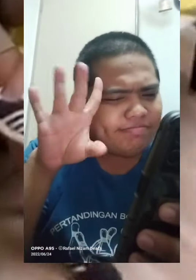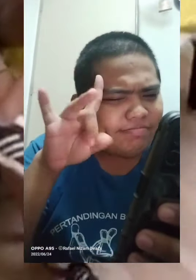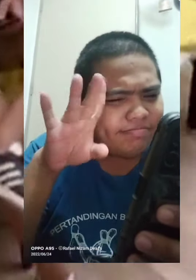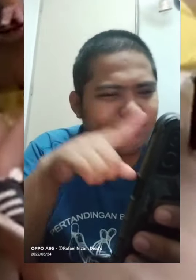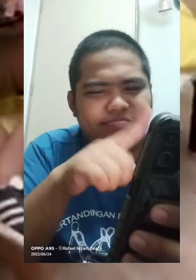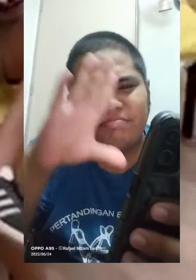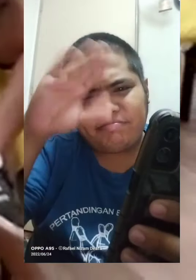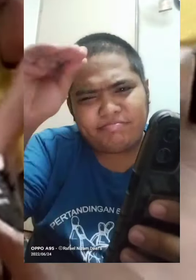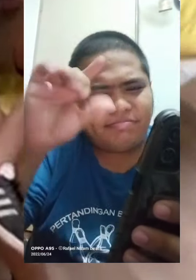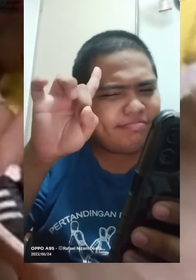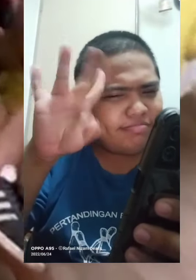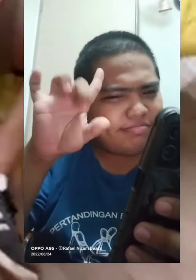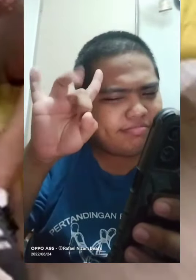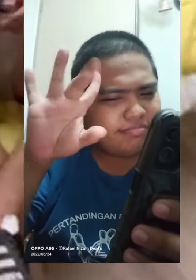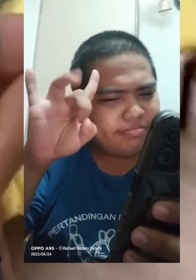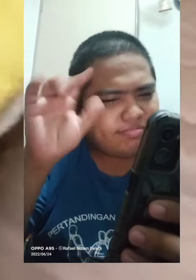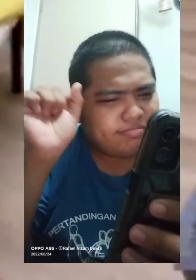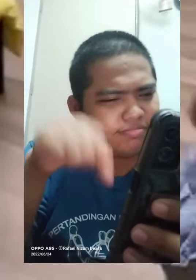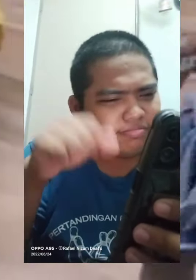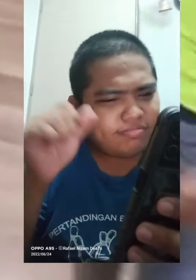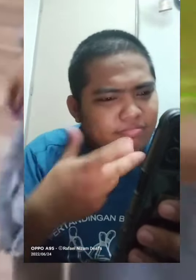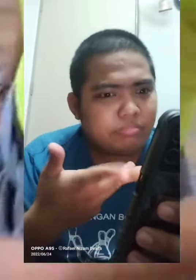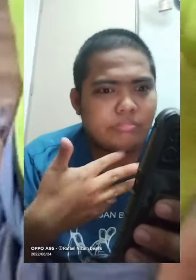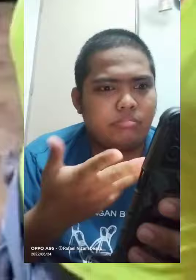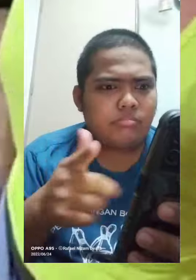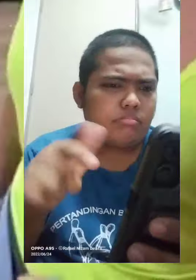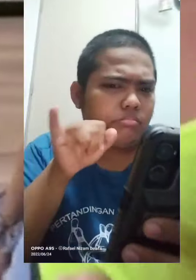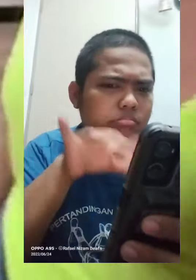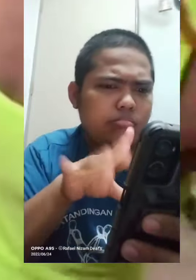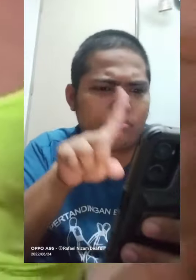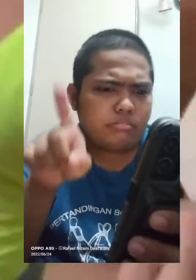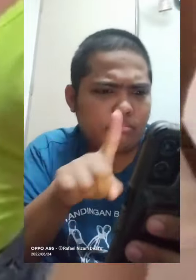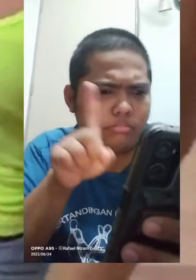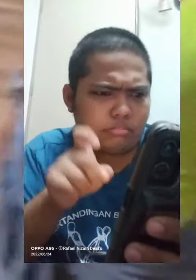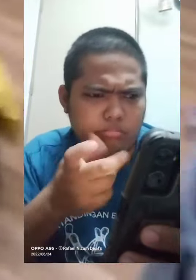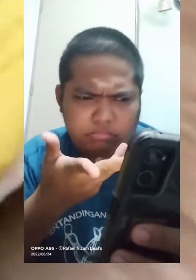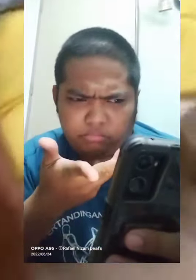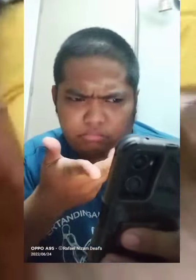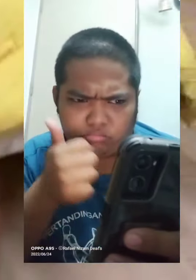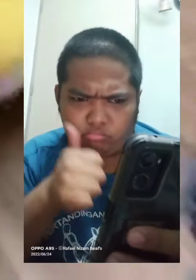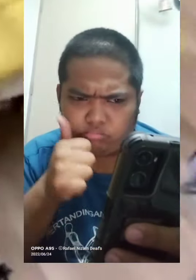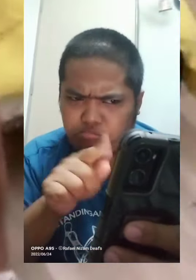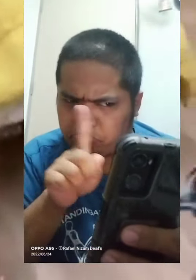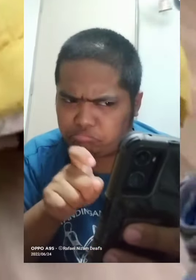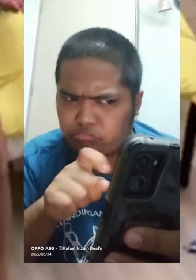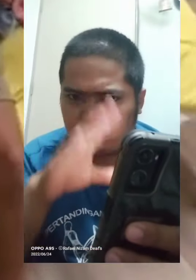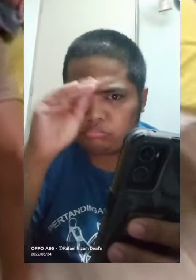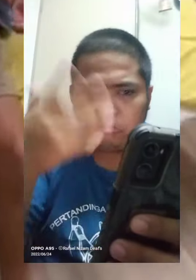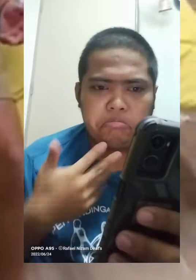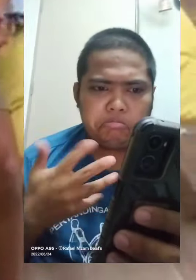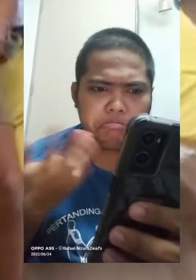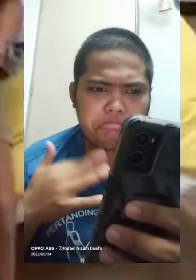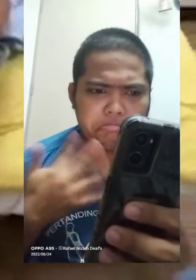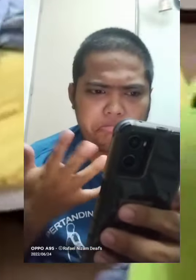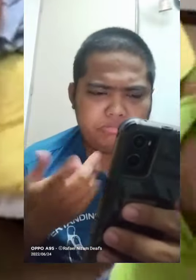you doing? What is here? What are you doing here? I'm just a friend. Yeah, you remember. Just you remember a friend. I'm just a friend. Right? I'm her this friend. Is our room. We're just a